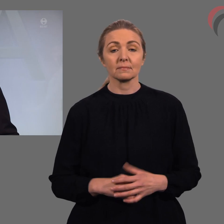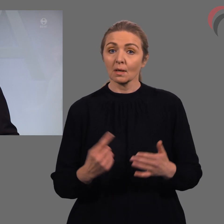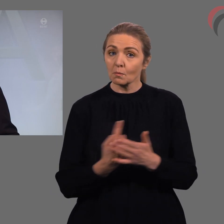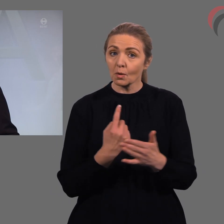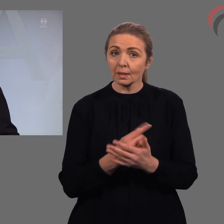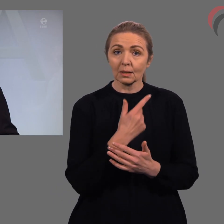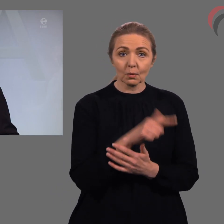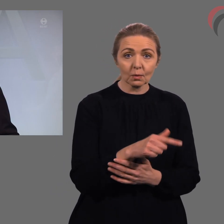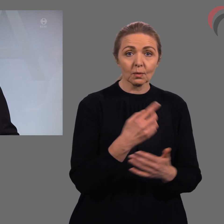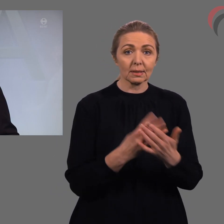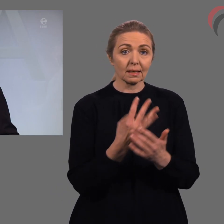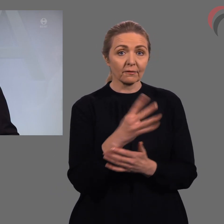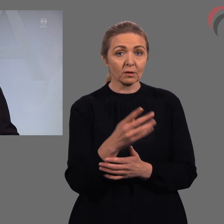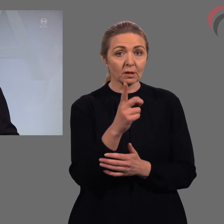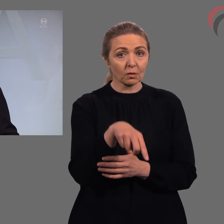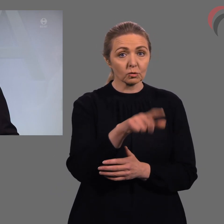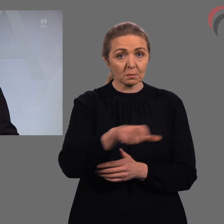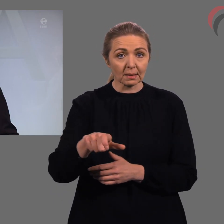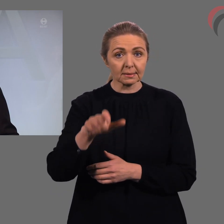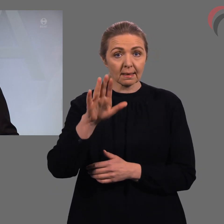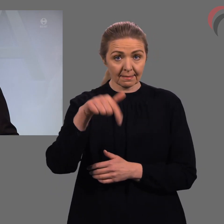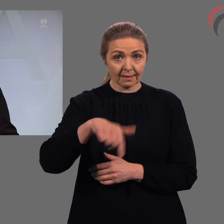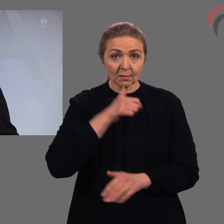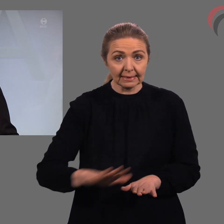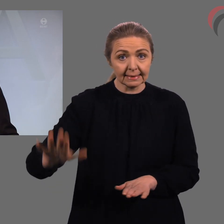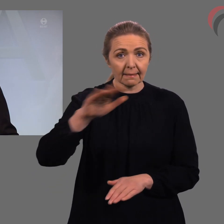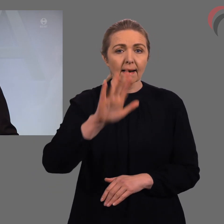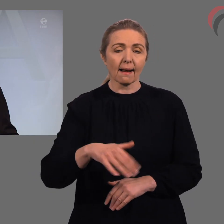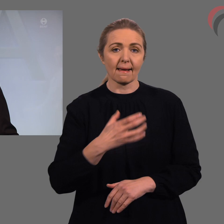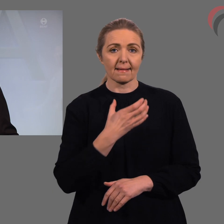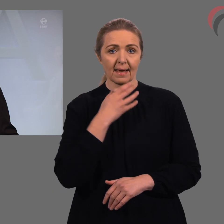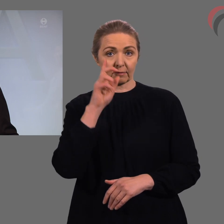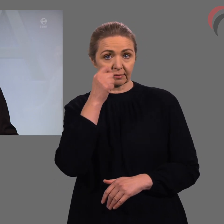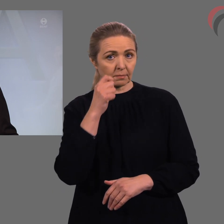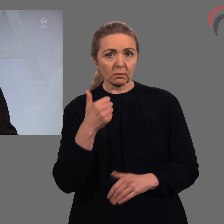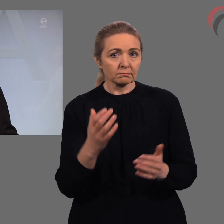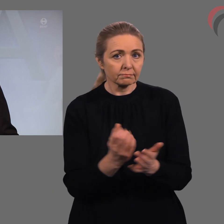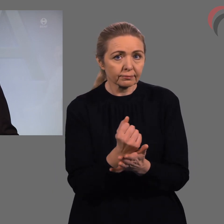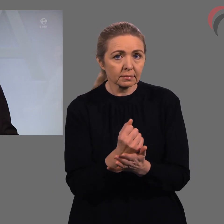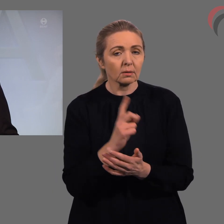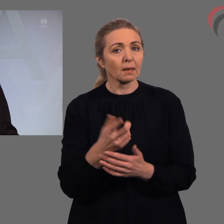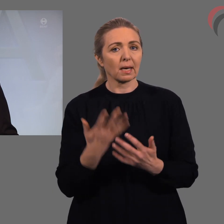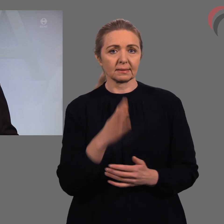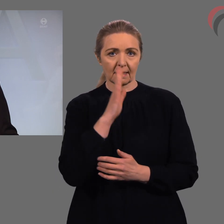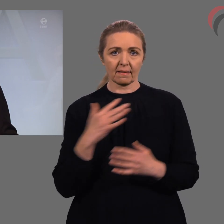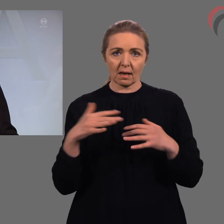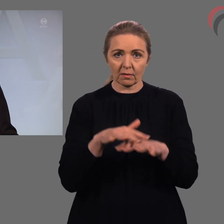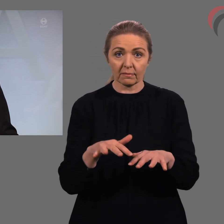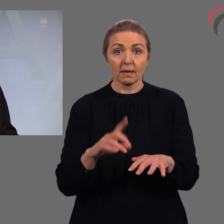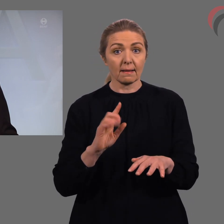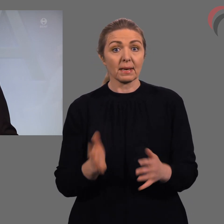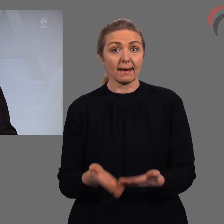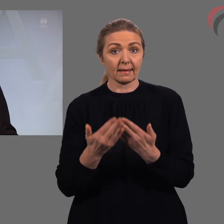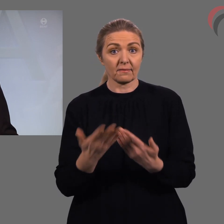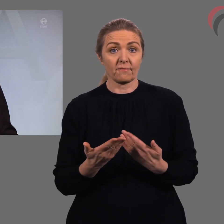En talið að 20 til 40 þúsund manns séu með ógreindan kæfisvefn hér á landi sem getur haft alvarlegar afleiðingar. Auðvelt að meðhöndla kæfisvefn